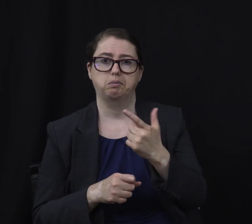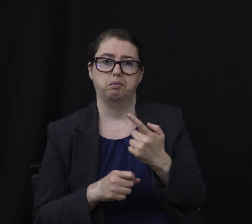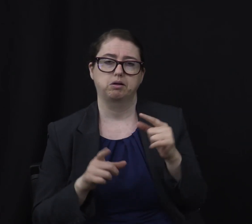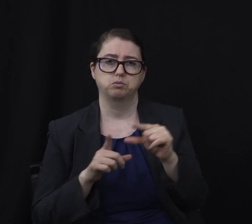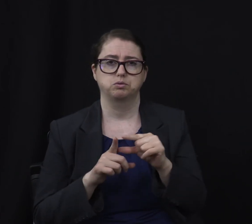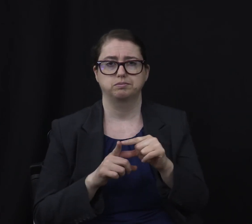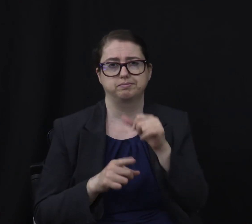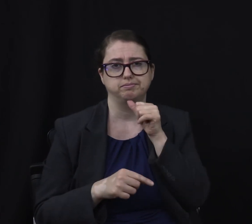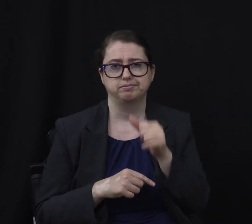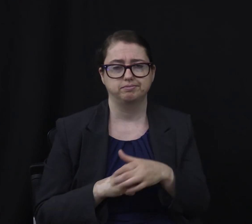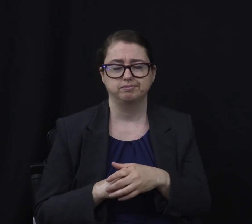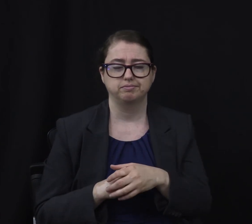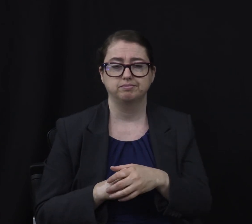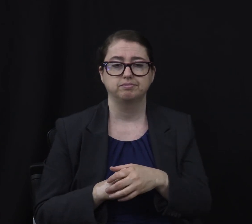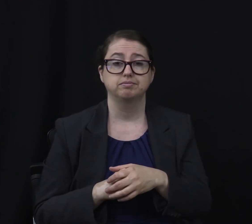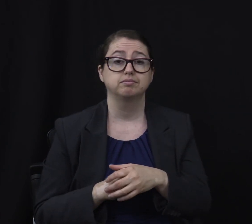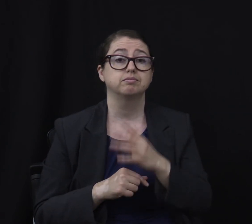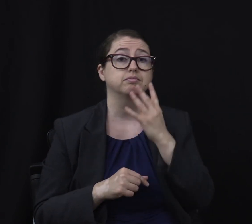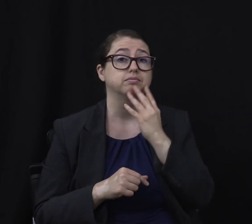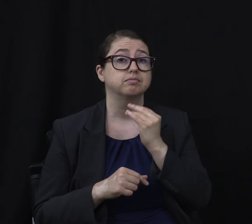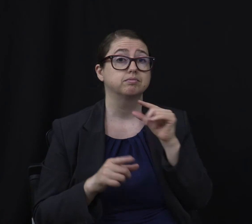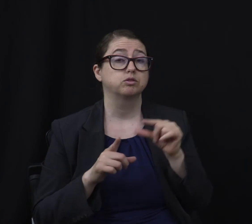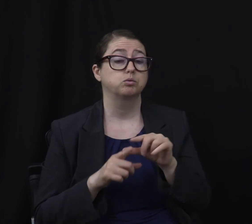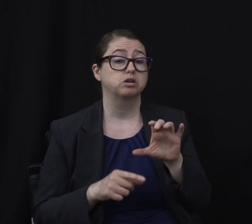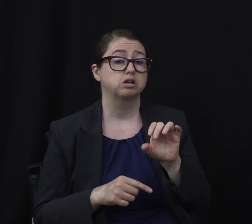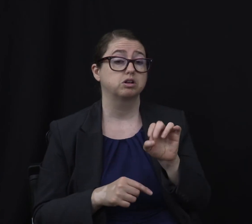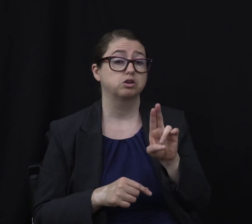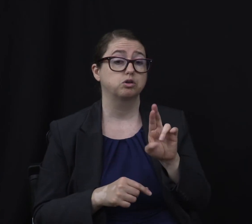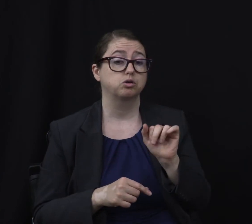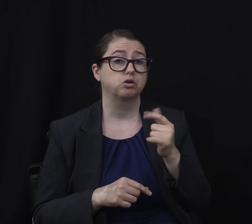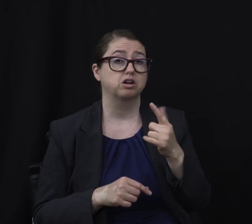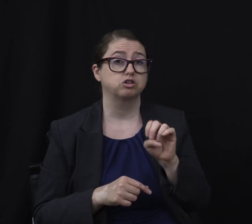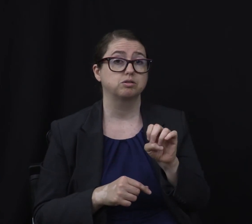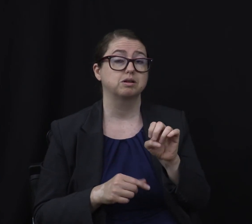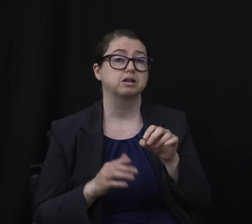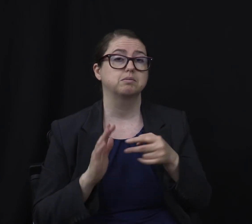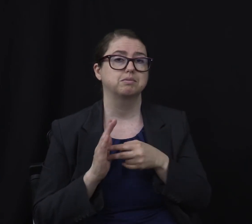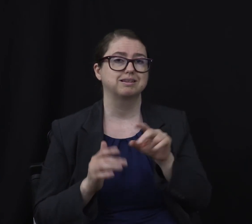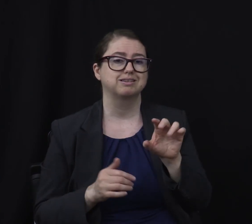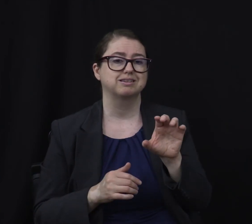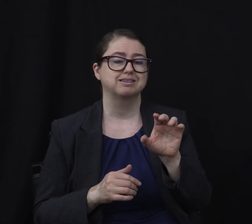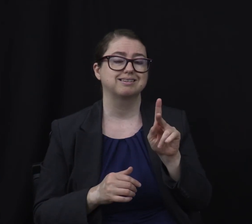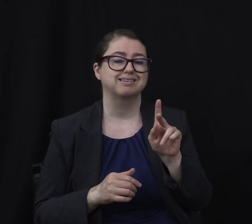In Hebrew, the word courage is kozak. It means to be strong.